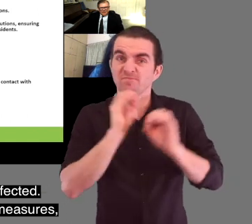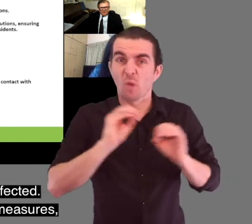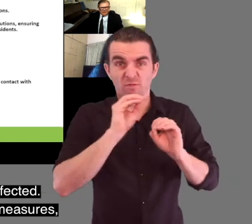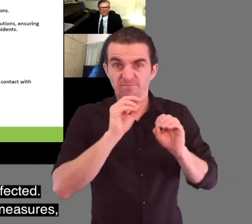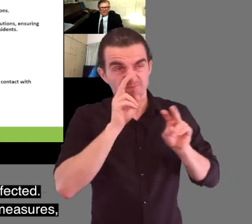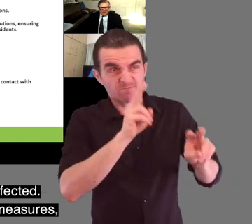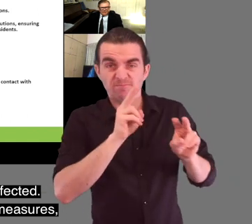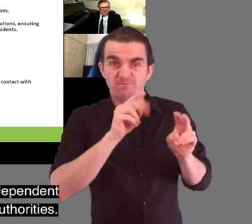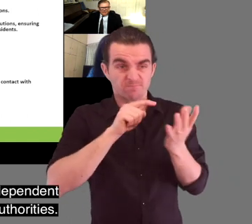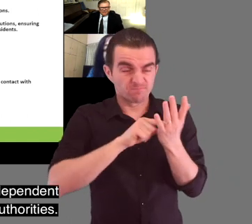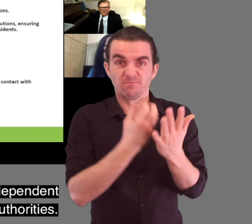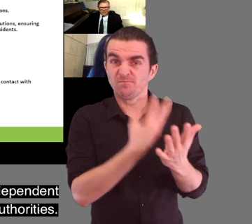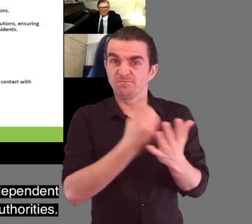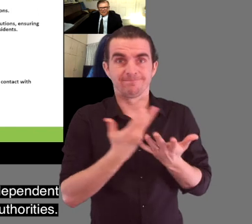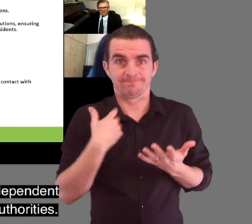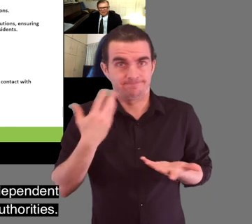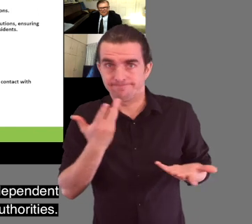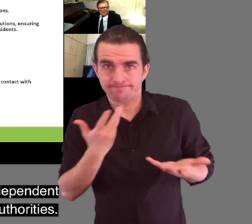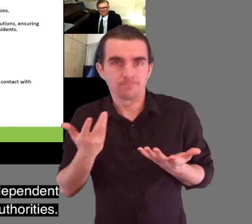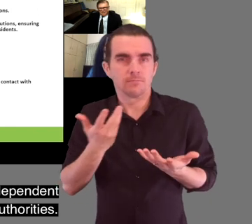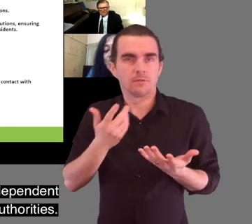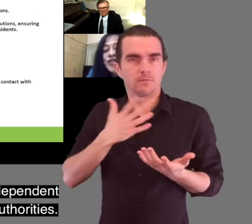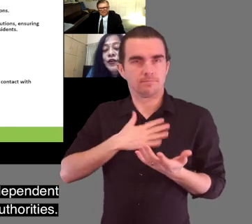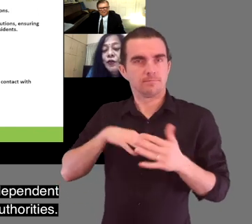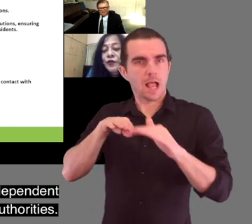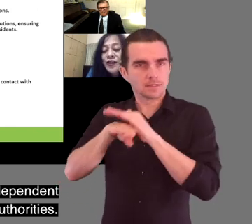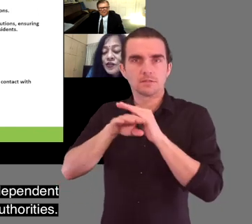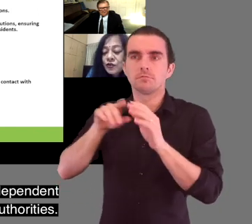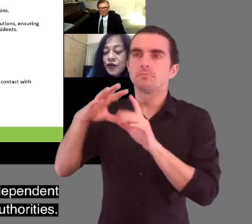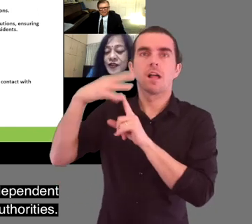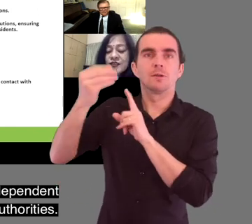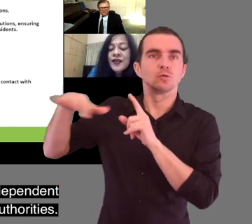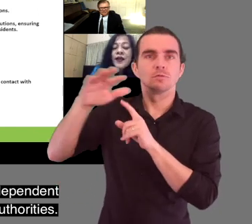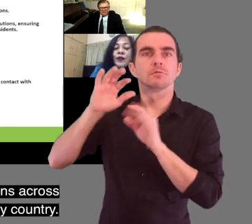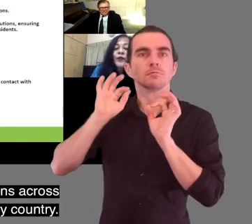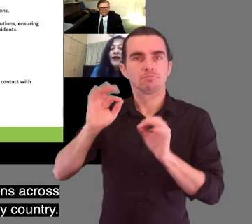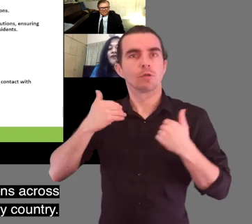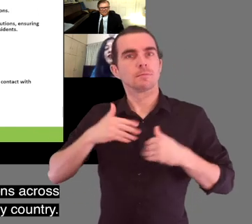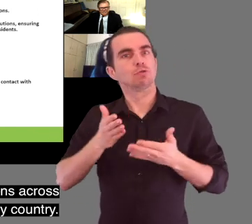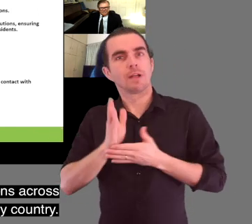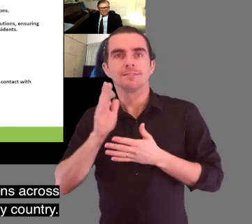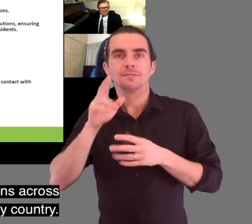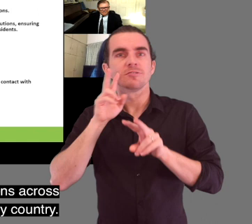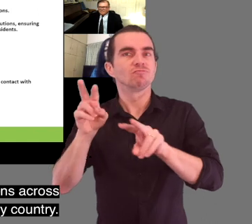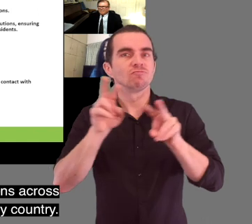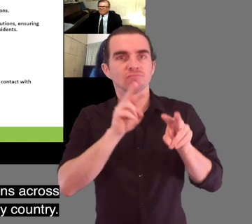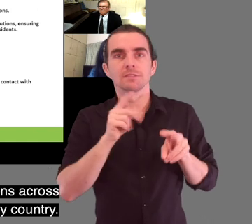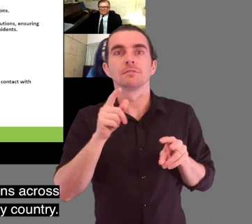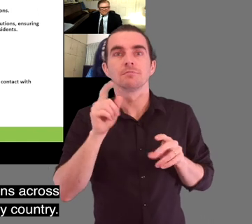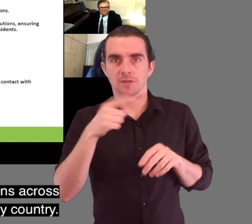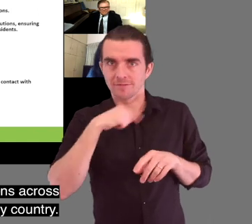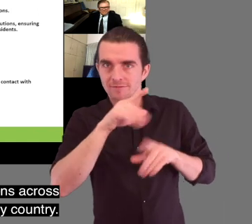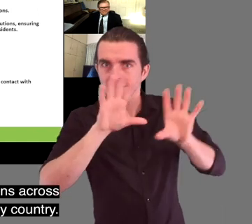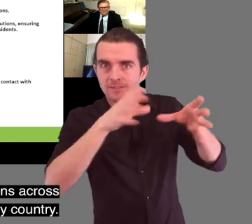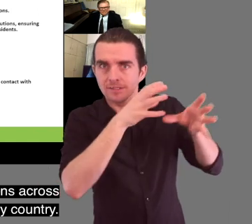to guarantee measures, unfettered access to independent national human rights authorities. Now we have these